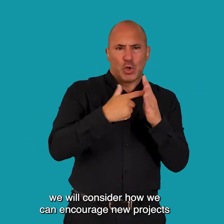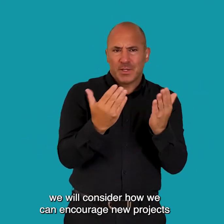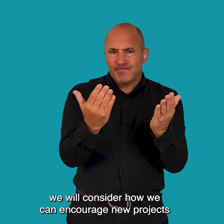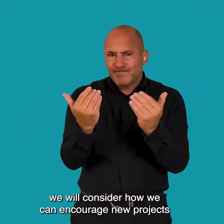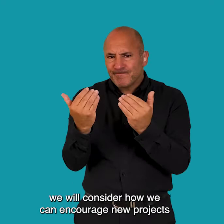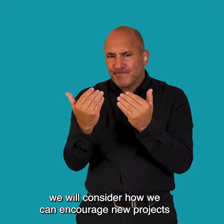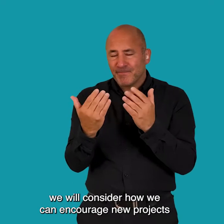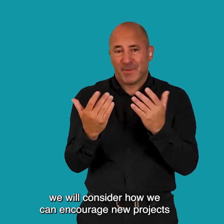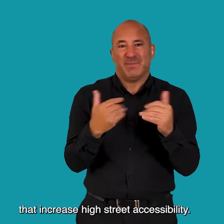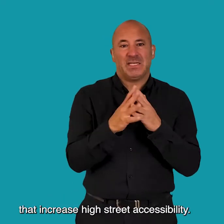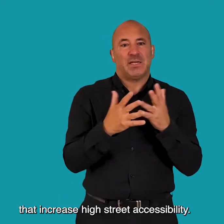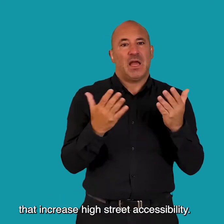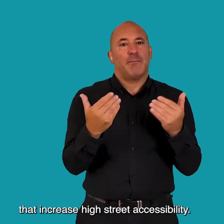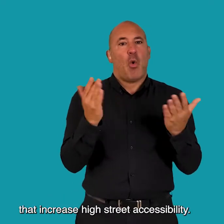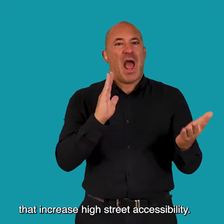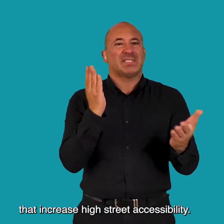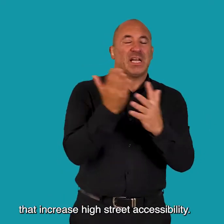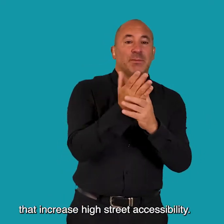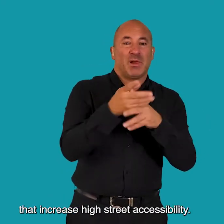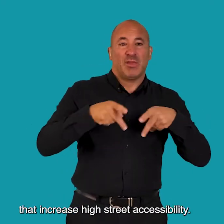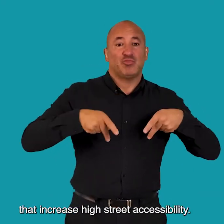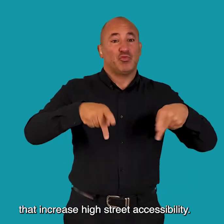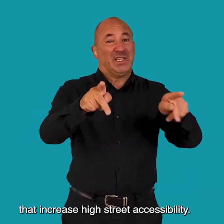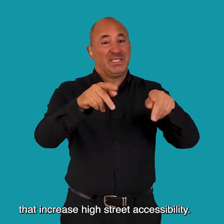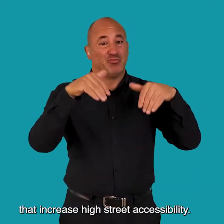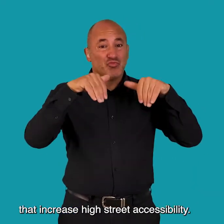new projects that increase high street accessibility.